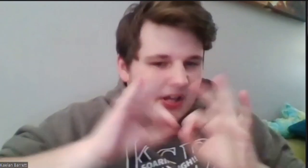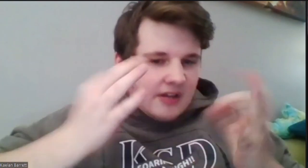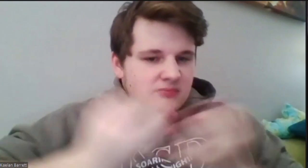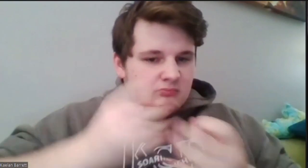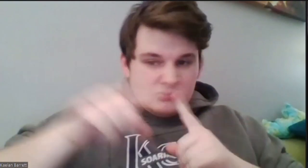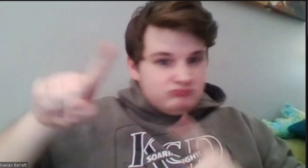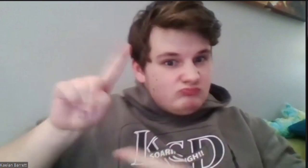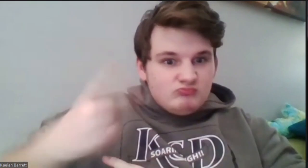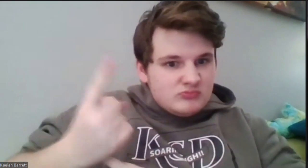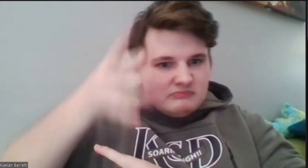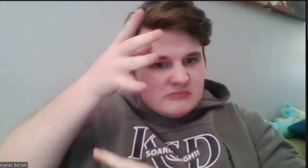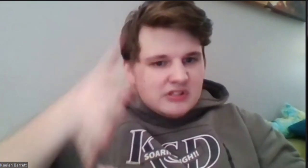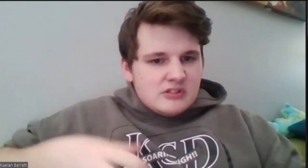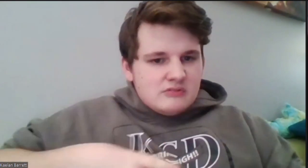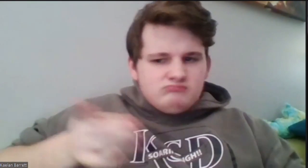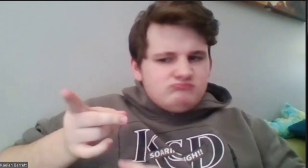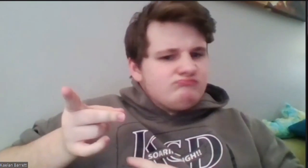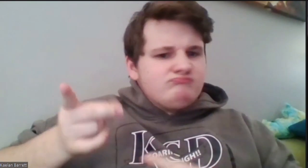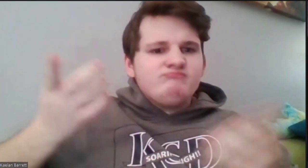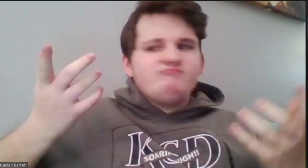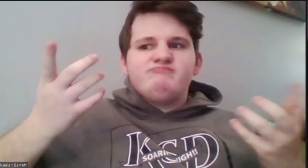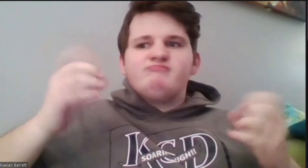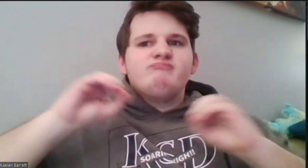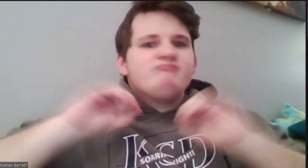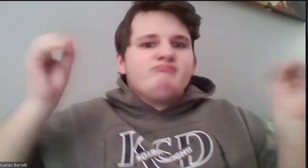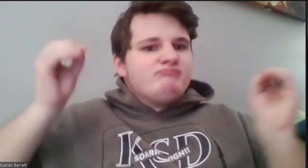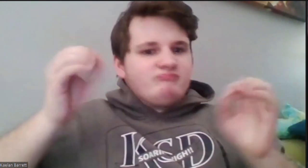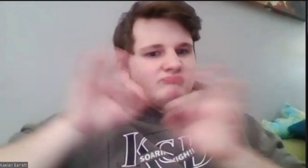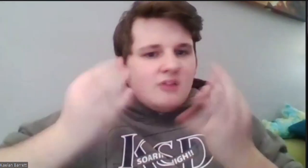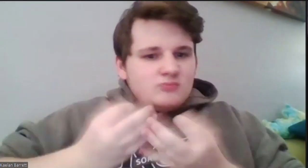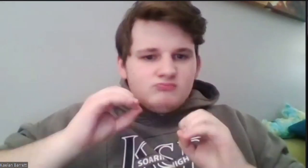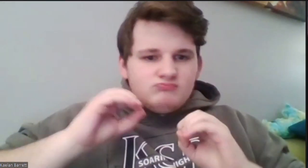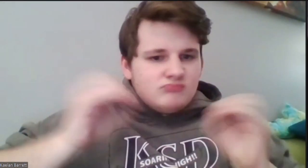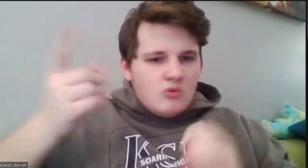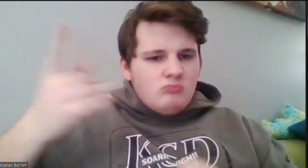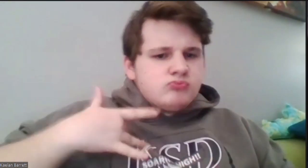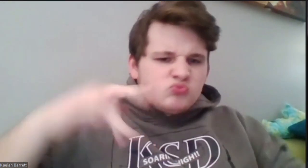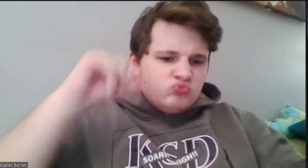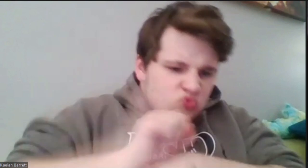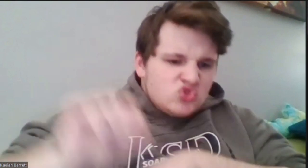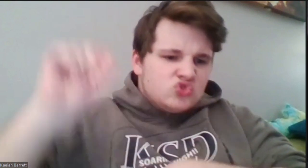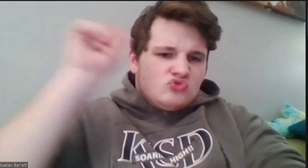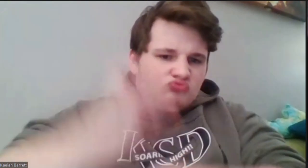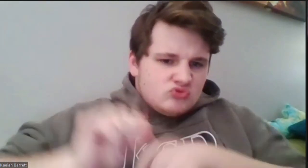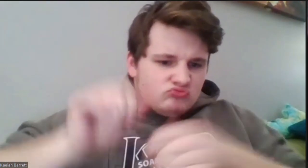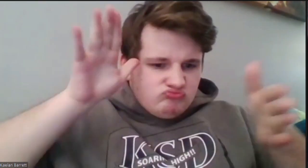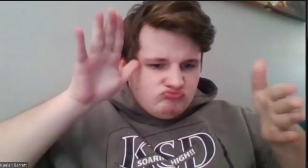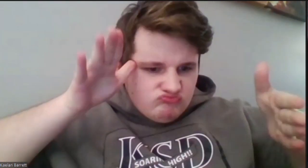there. He doesn't have any family. It's just him living by himself. No family whatsoever. He's